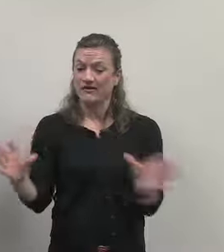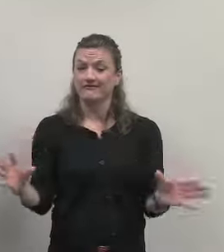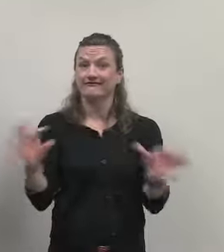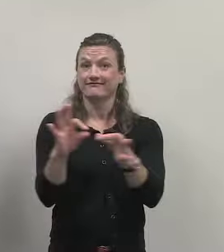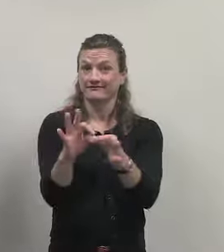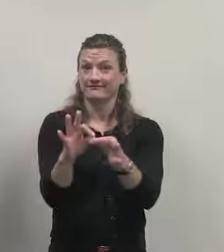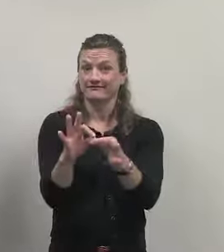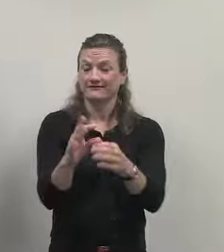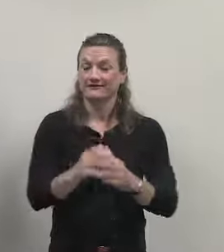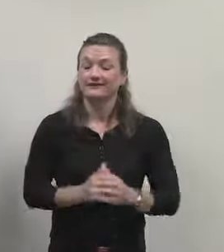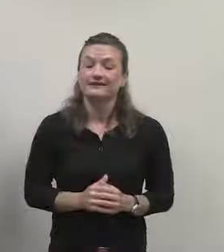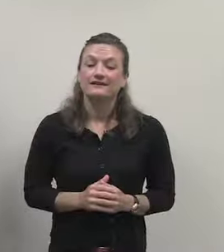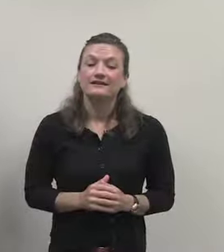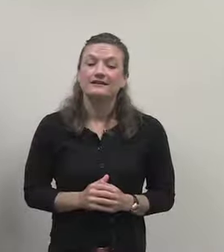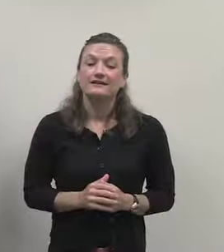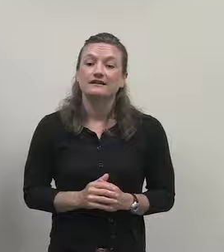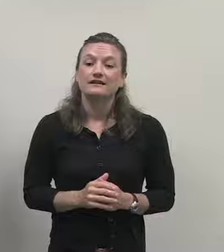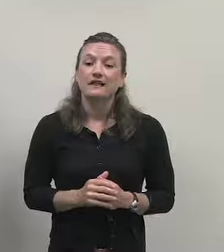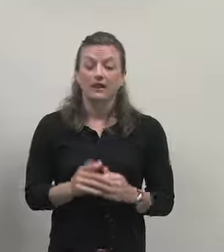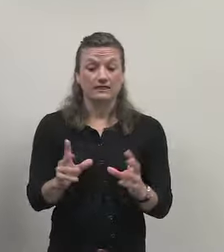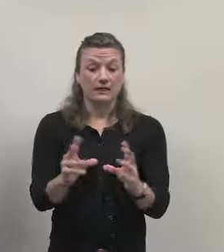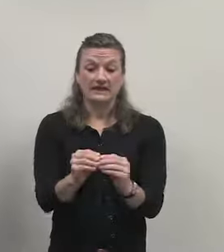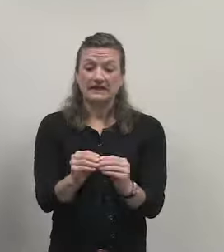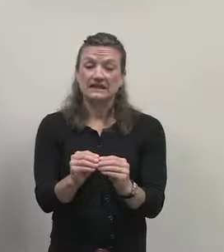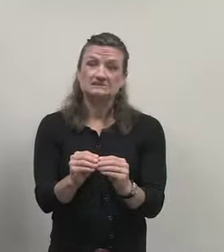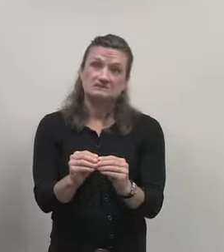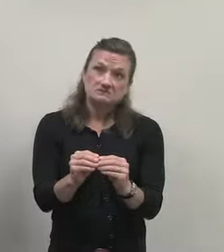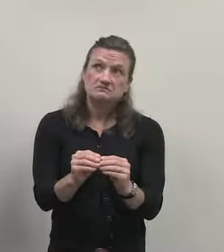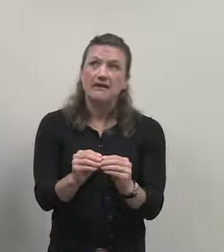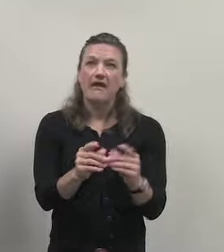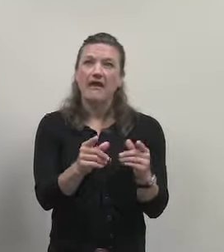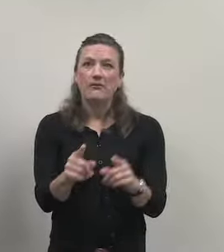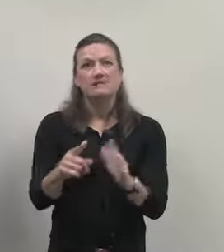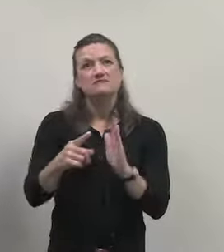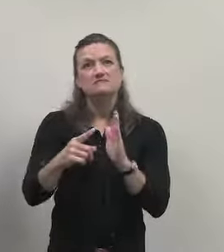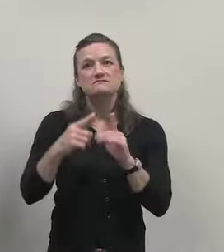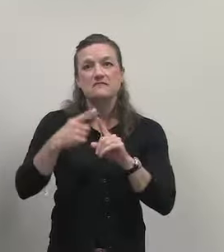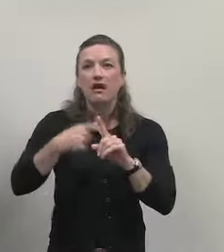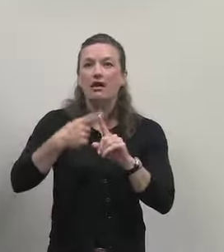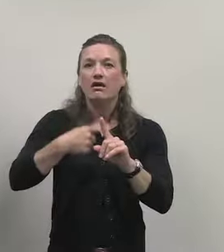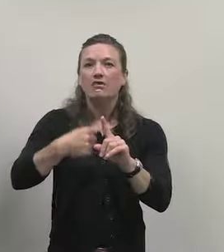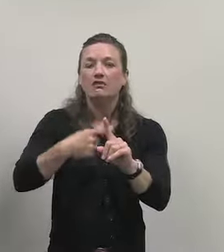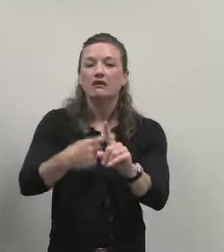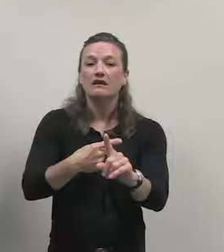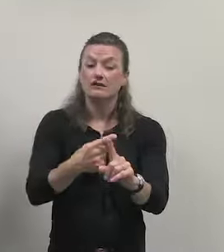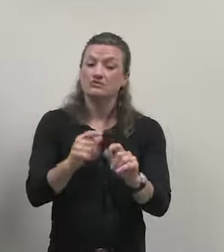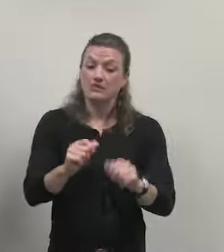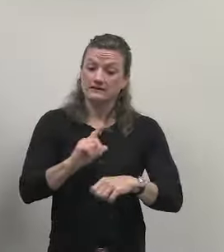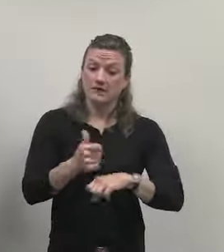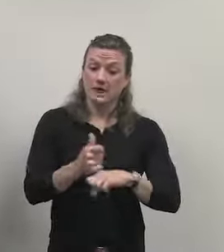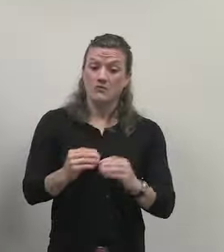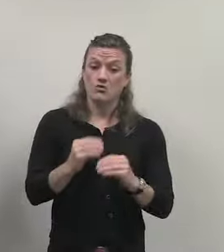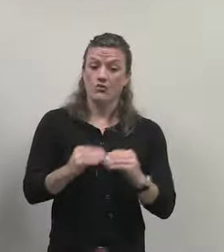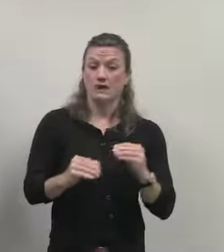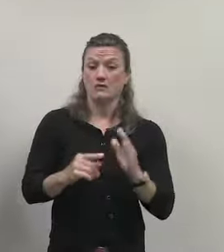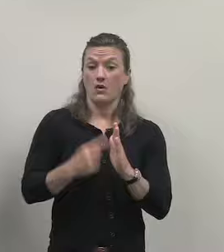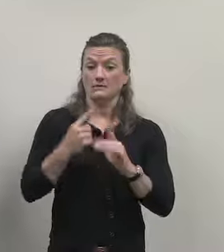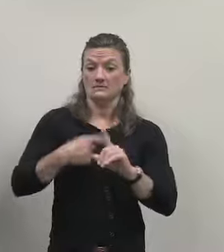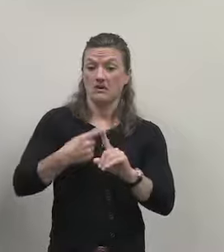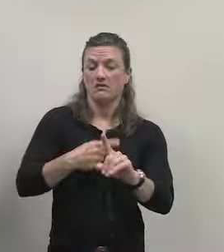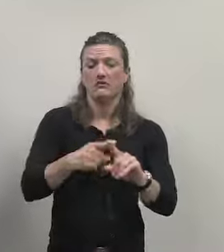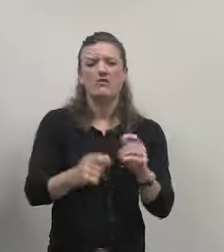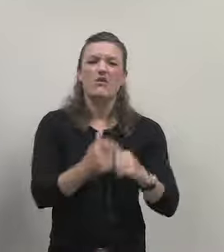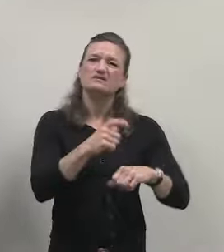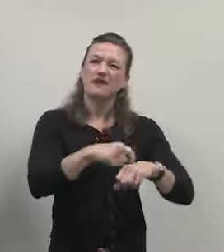families. These meetings are held monthly, and they can be held more than monthly, but typically they're